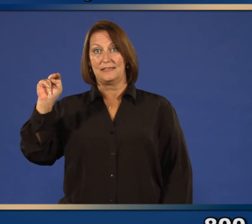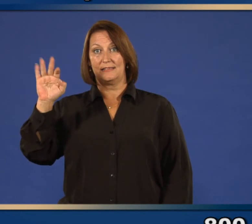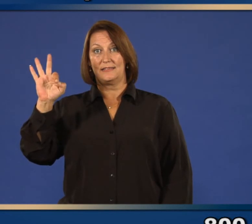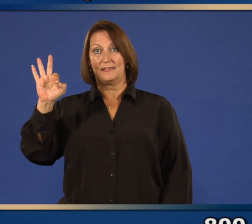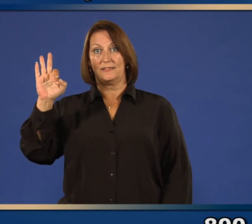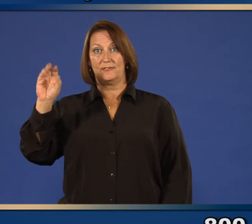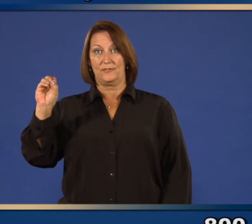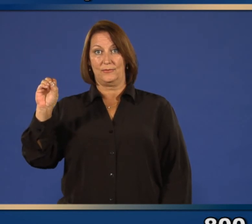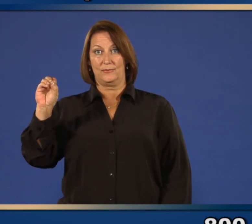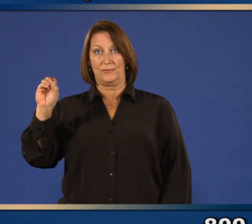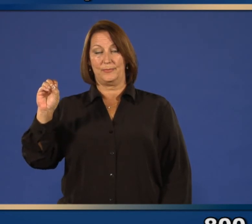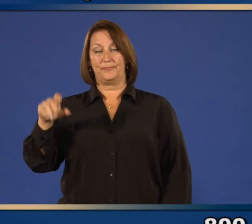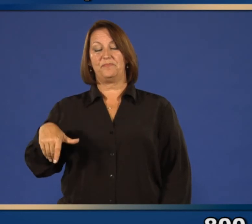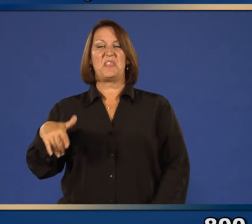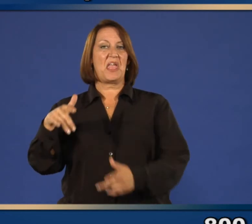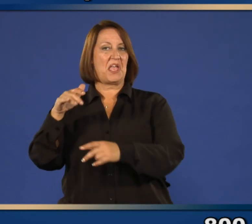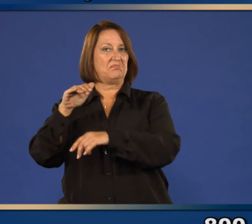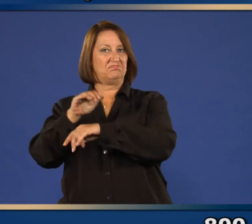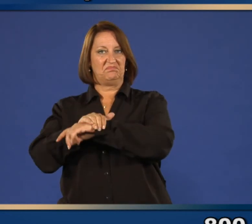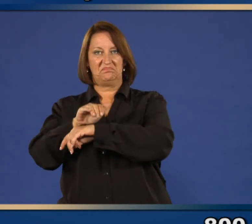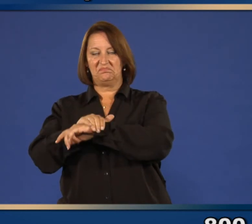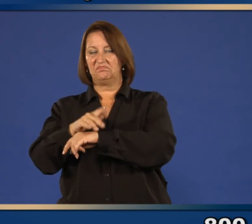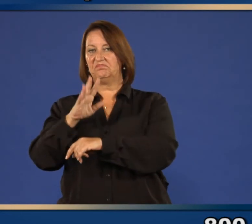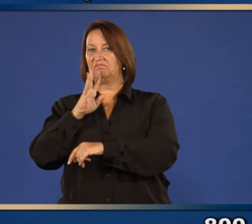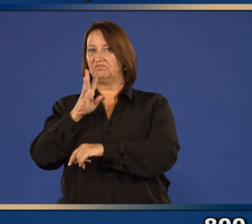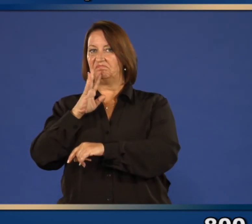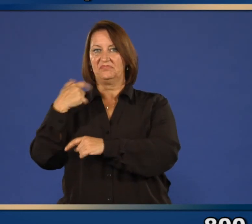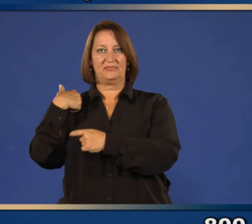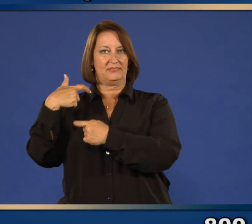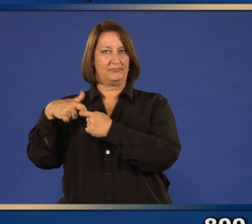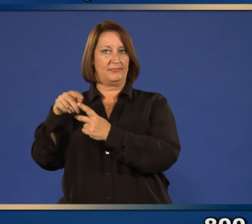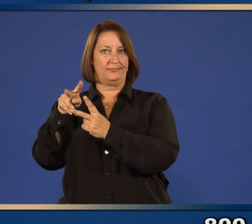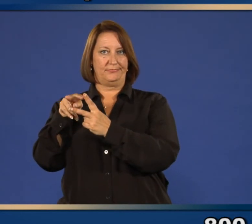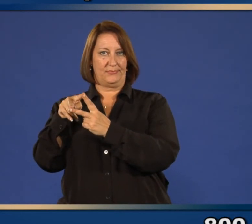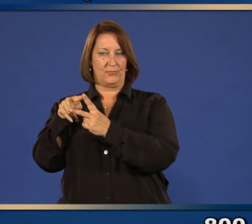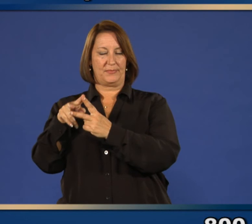800-CDC-INFO for English or Spanish.